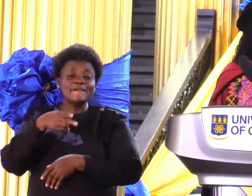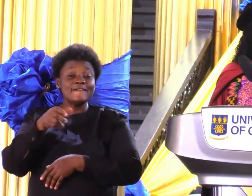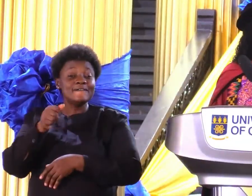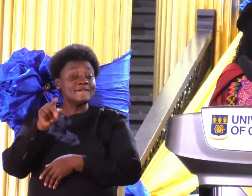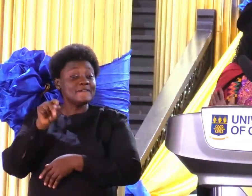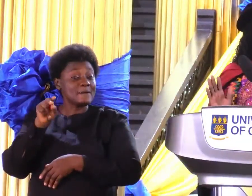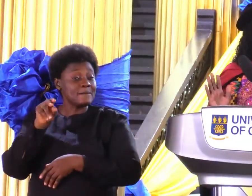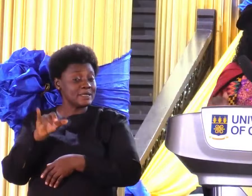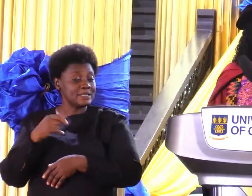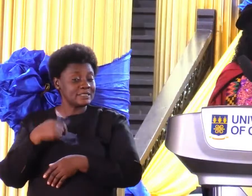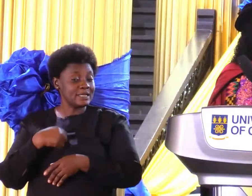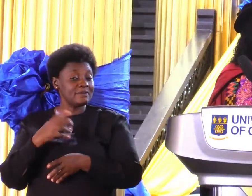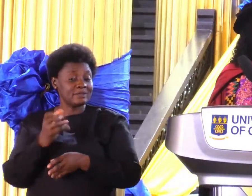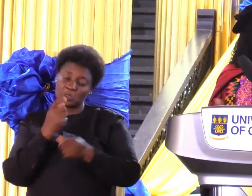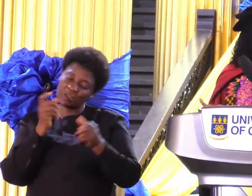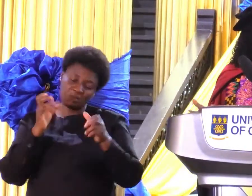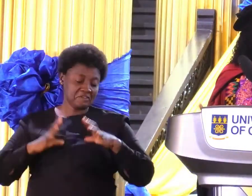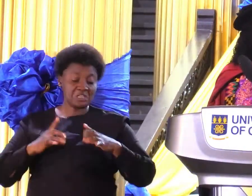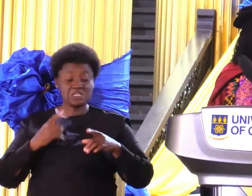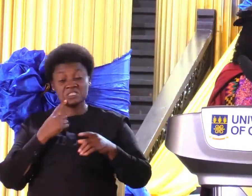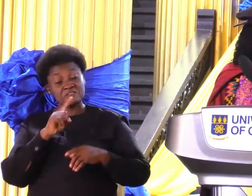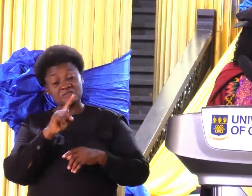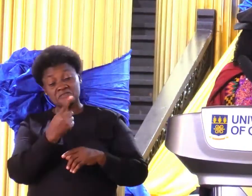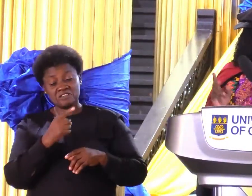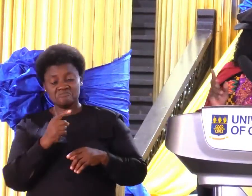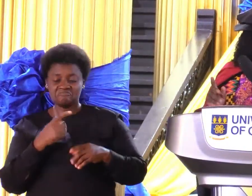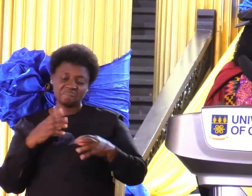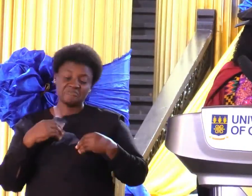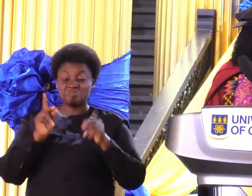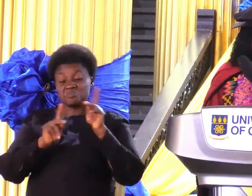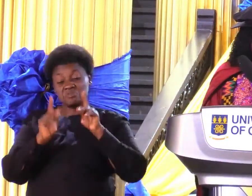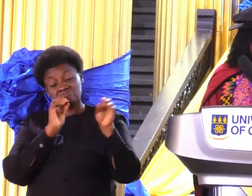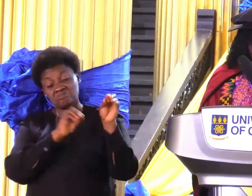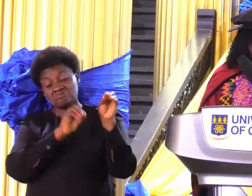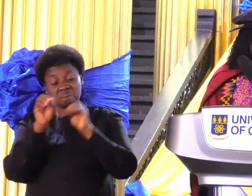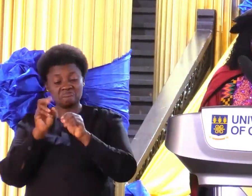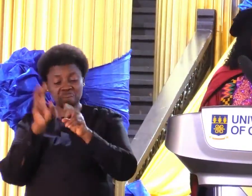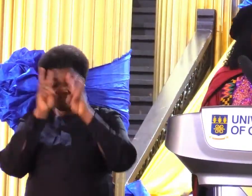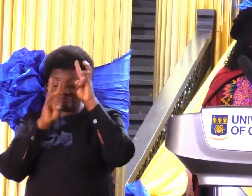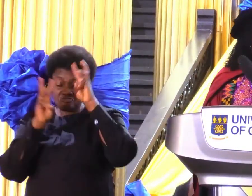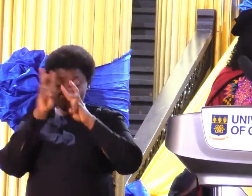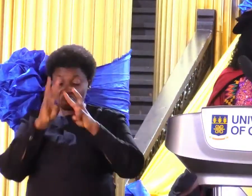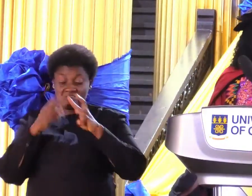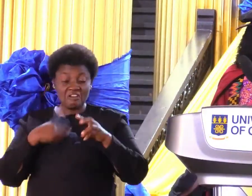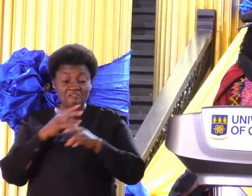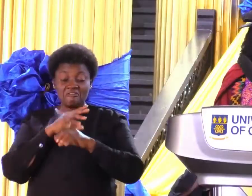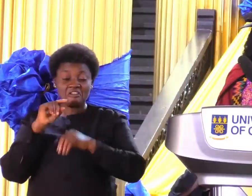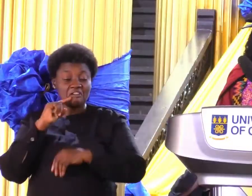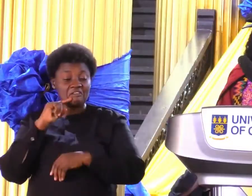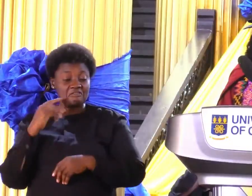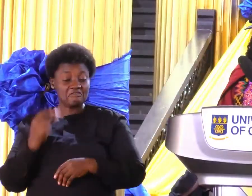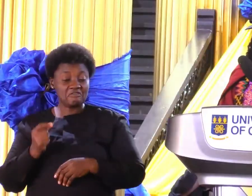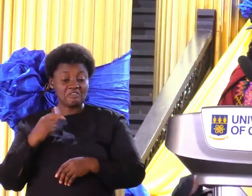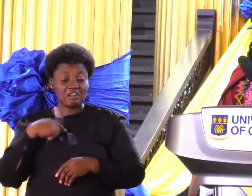decision is made. I said the first. And observers were worried. But I had no regrets at all.